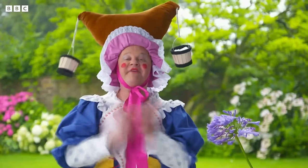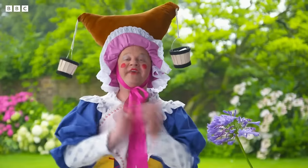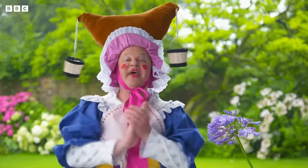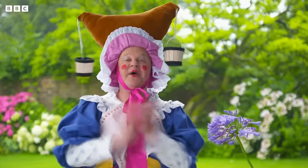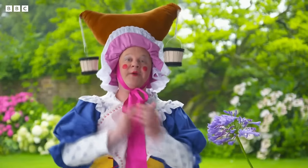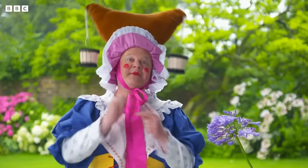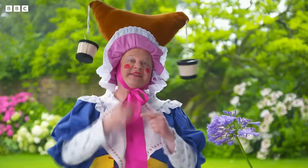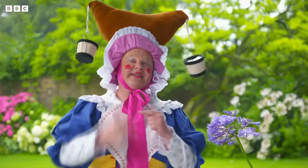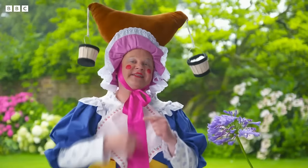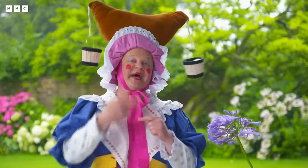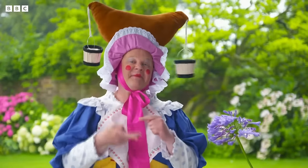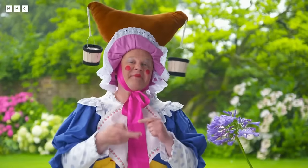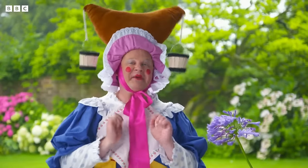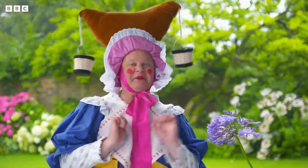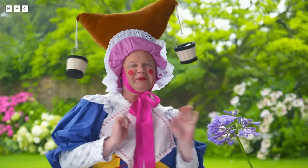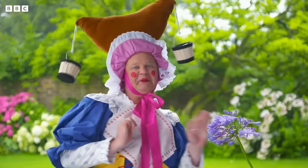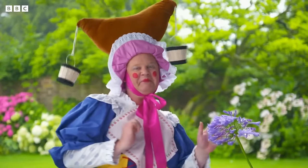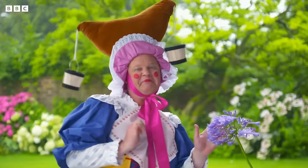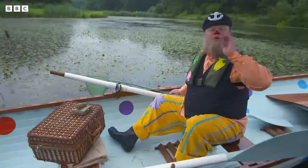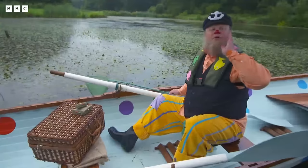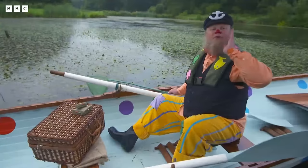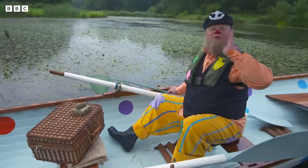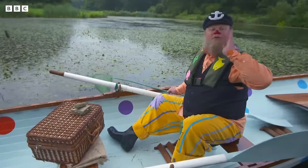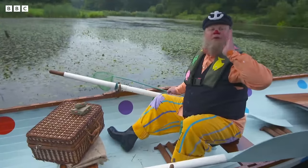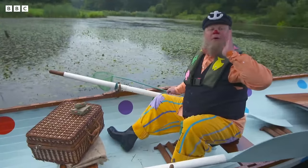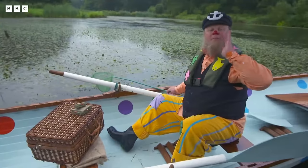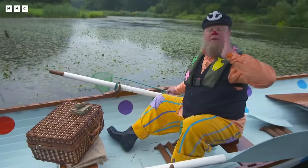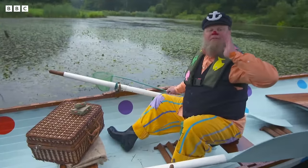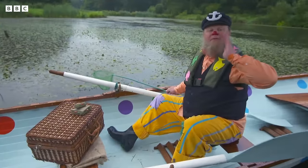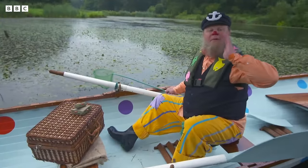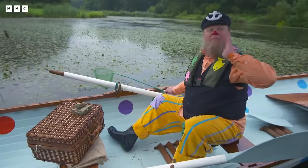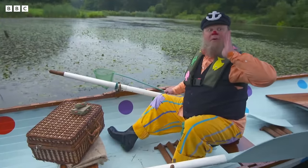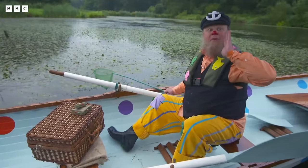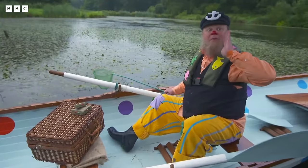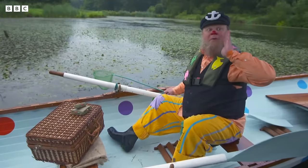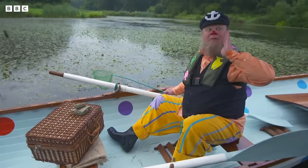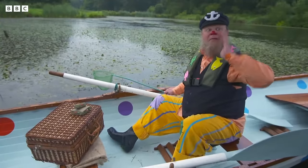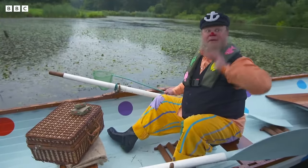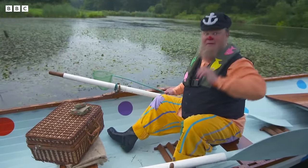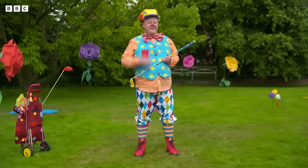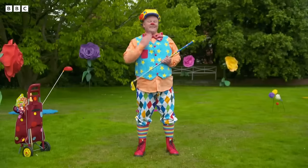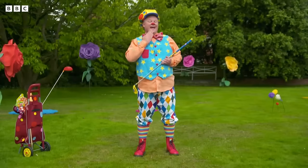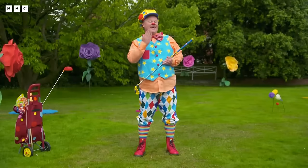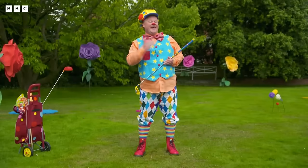Bravo, Mr. Tumble. Good shot, Mr. Tumble. Thank you.